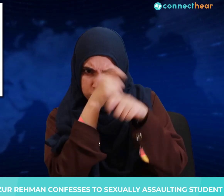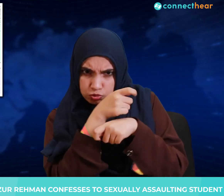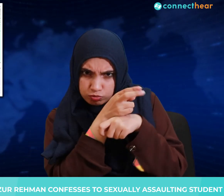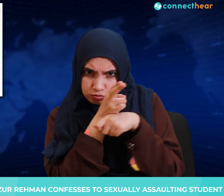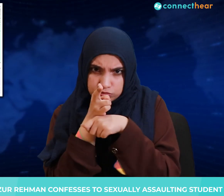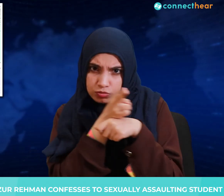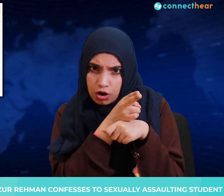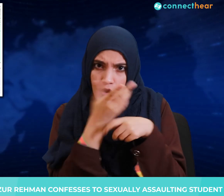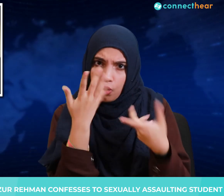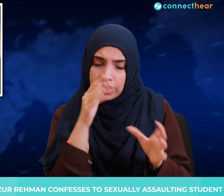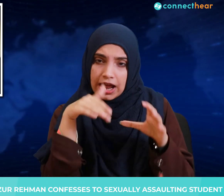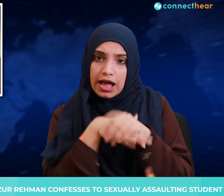sexually abused.